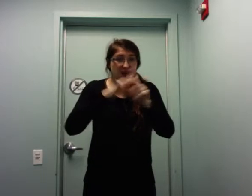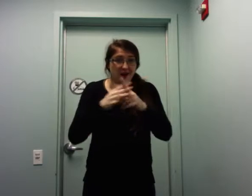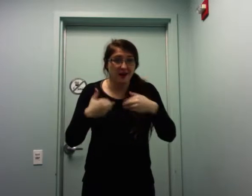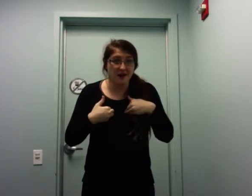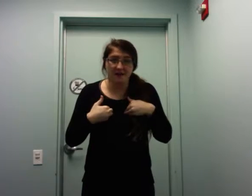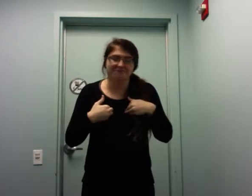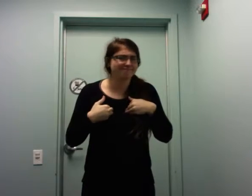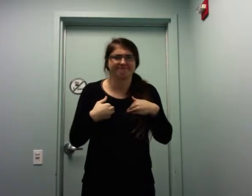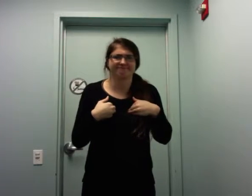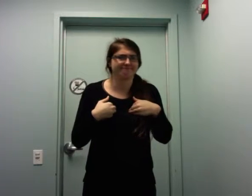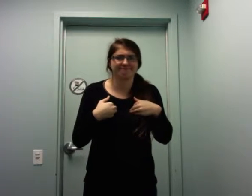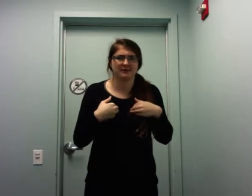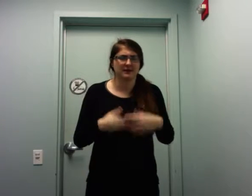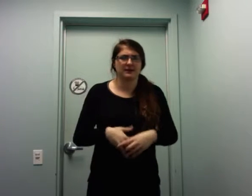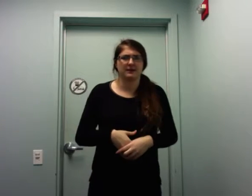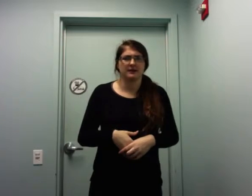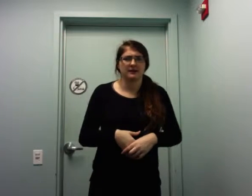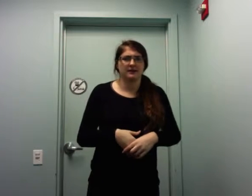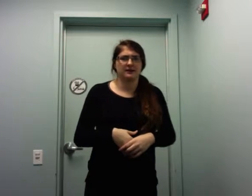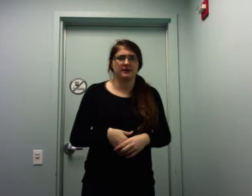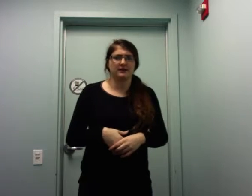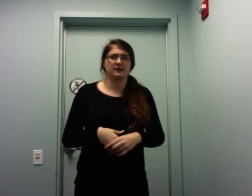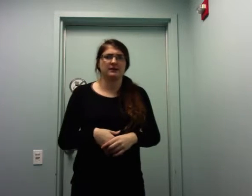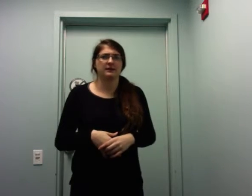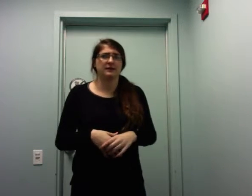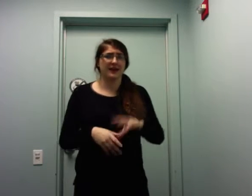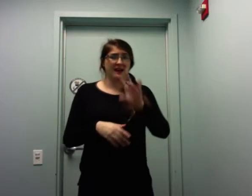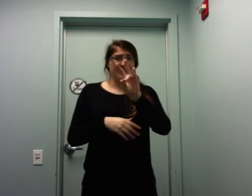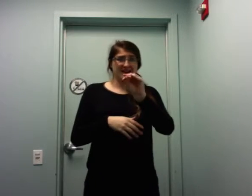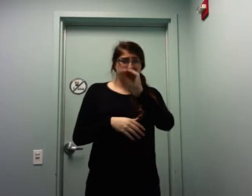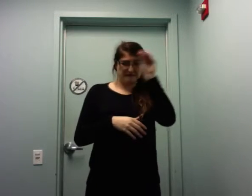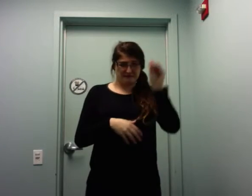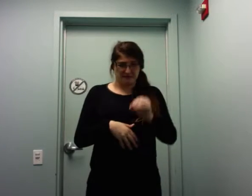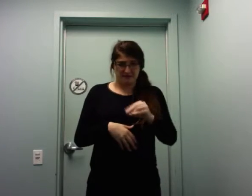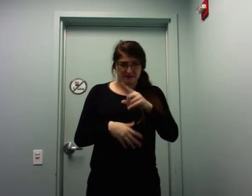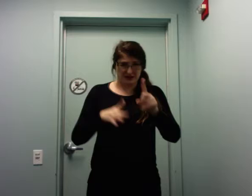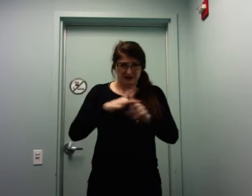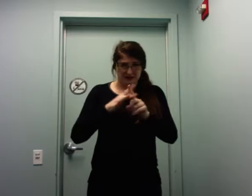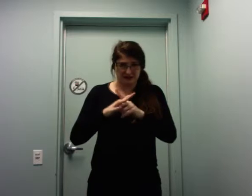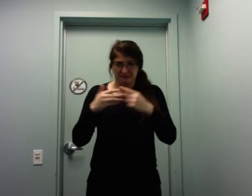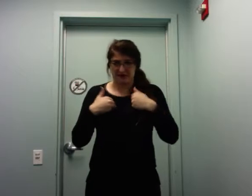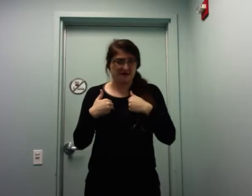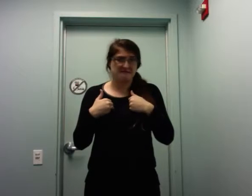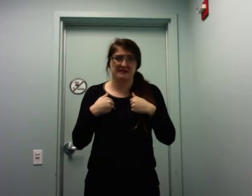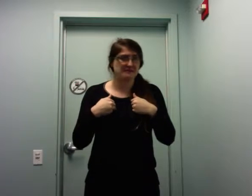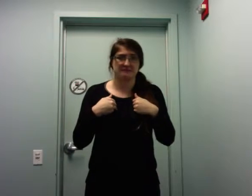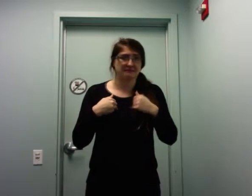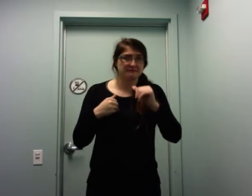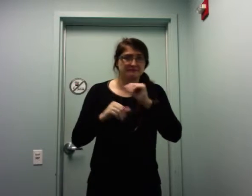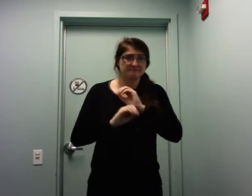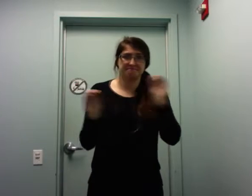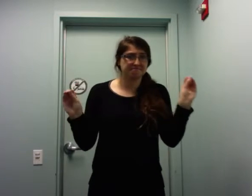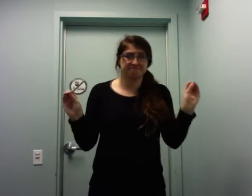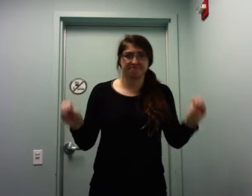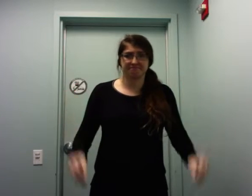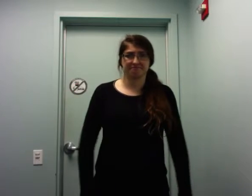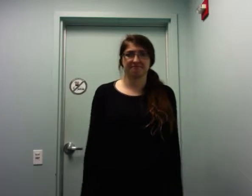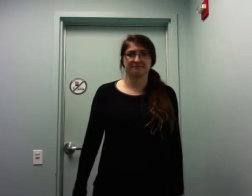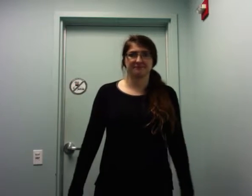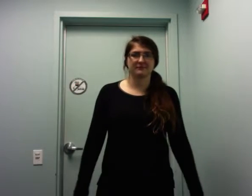70% of the population, there are no initial symptoms. In about 30% of the population, persons may develop cold